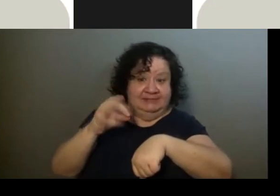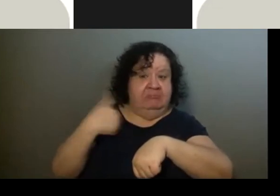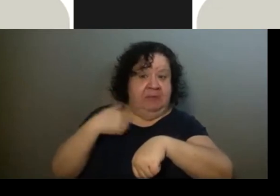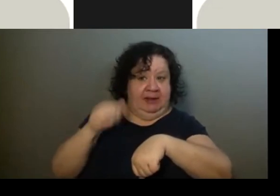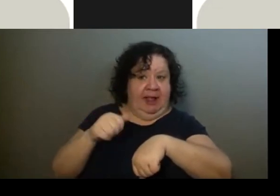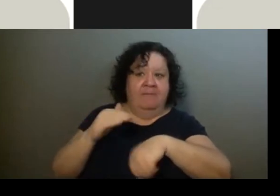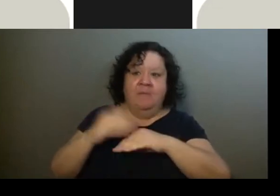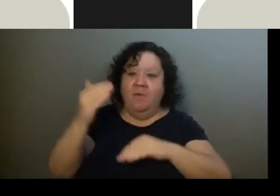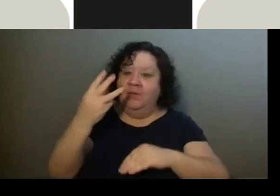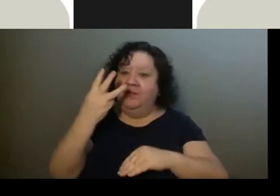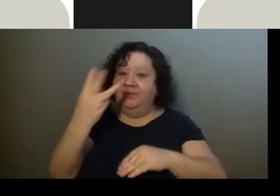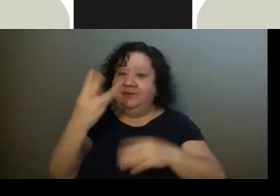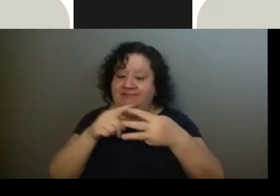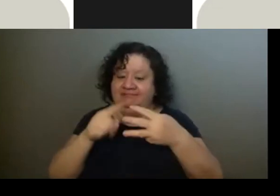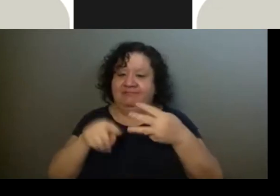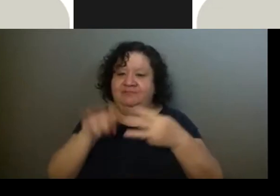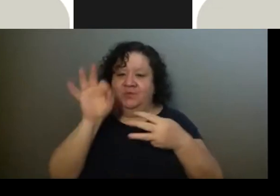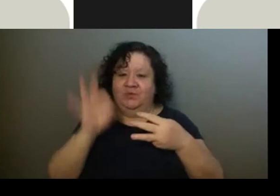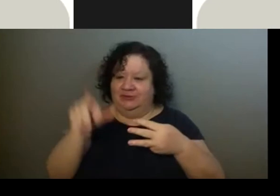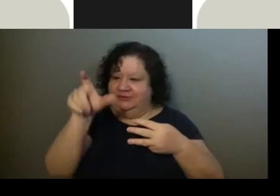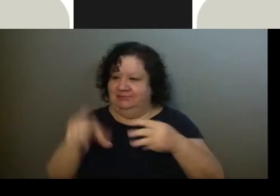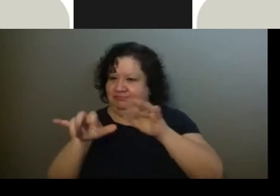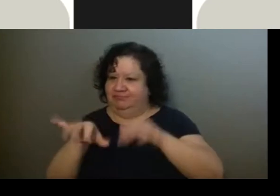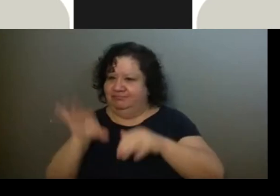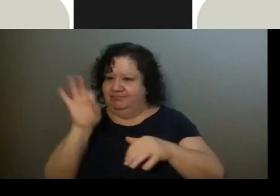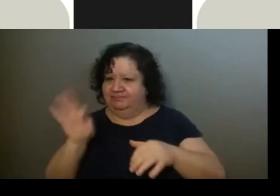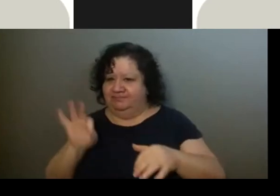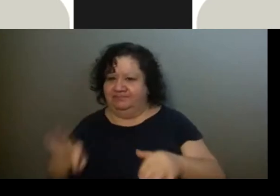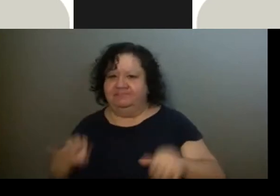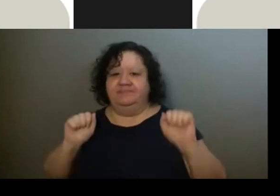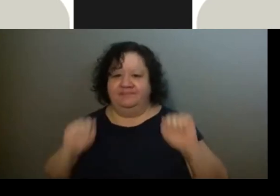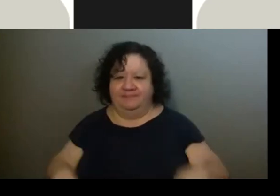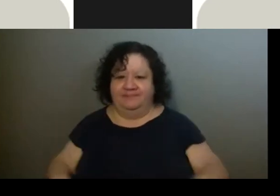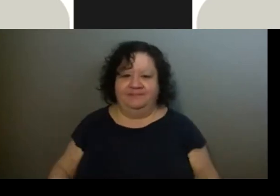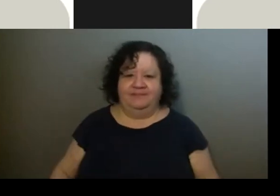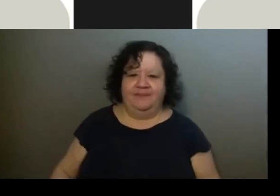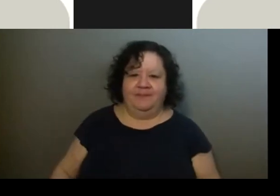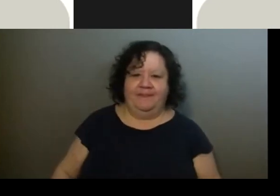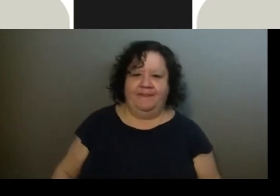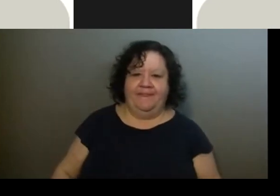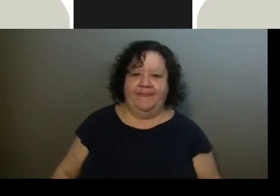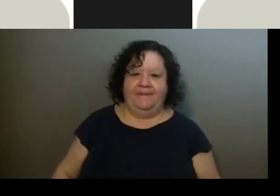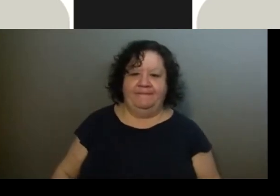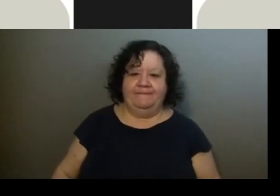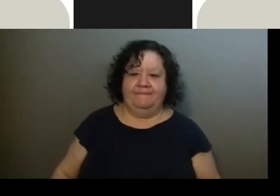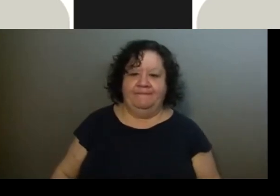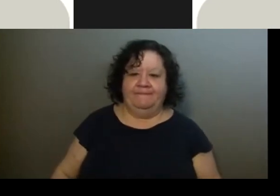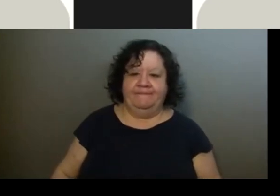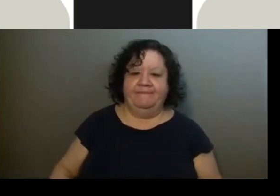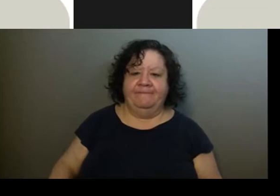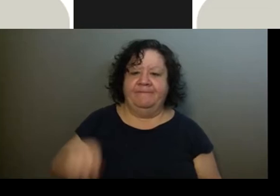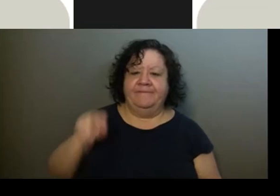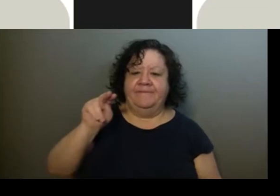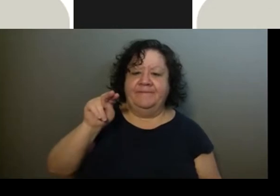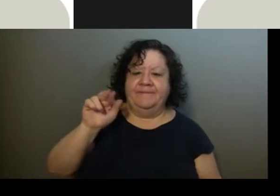Mr. Nazmul Abari. If you can take the floor, please. Thank you very much. I hope I